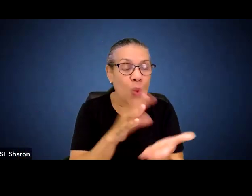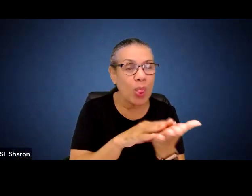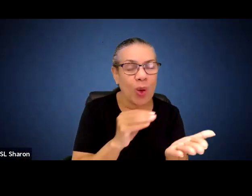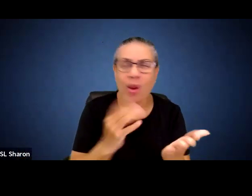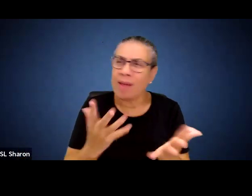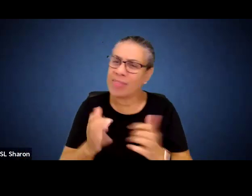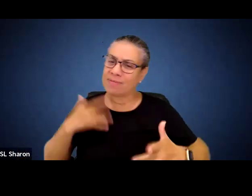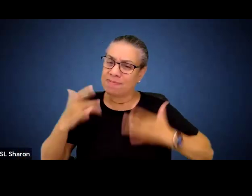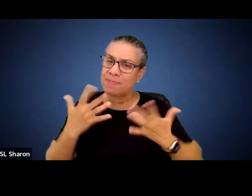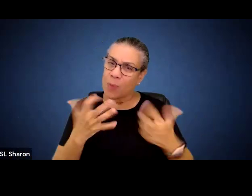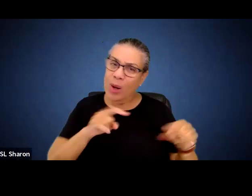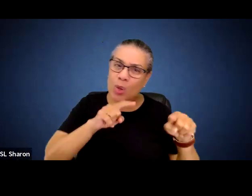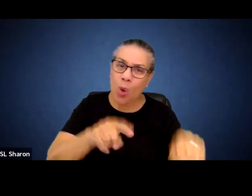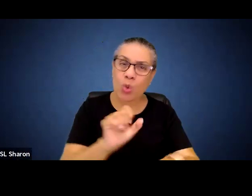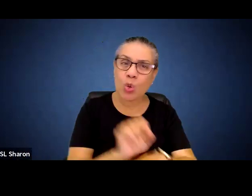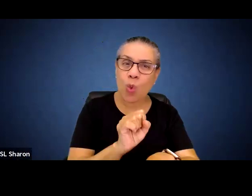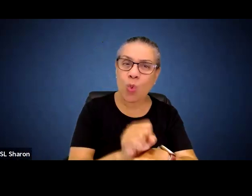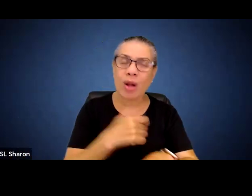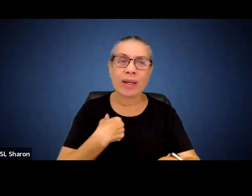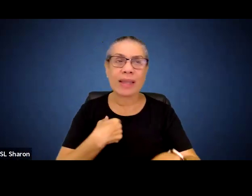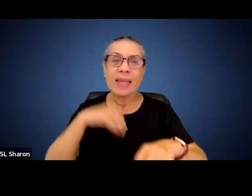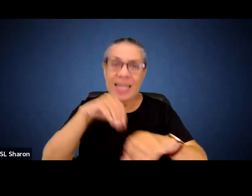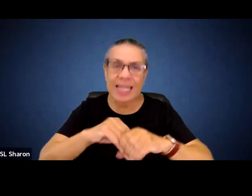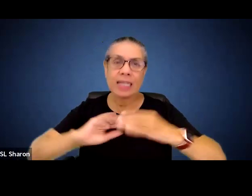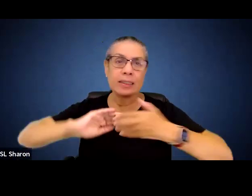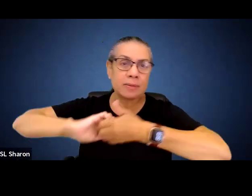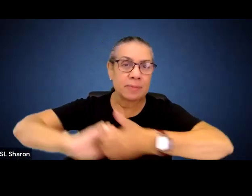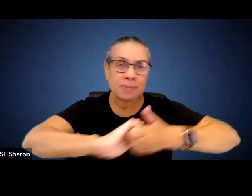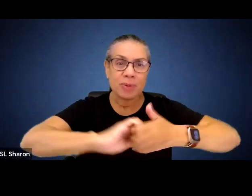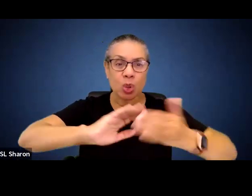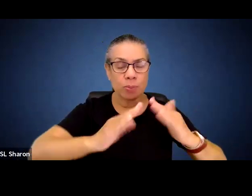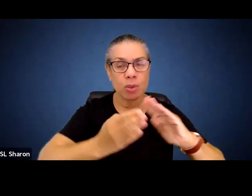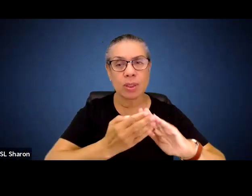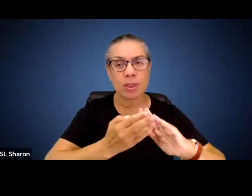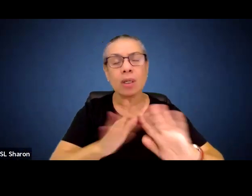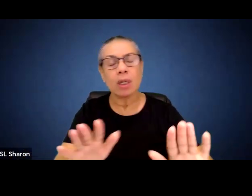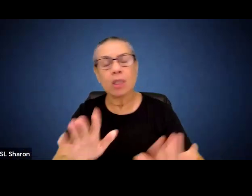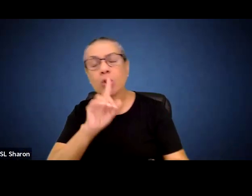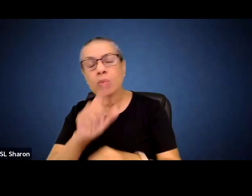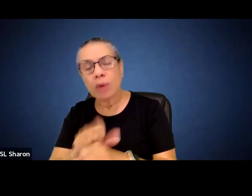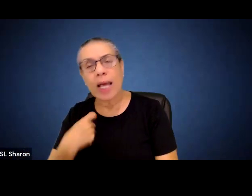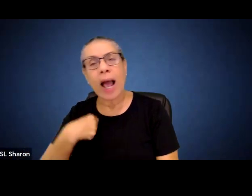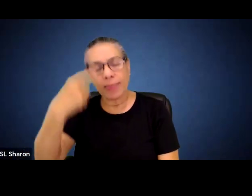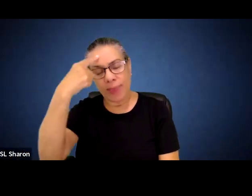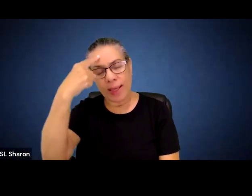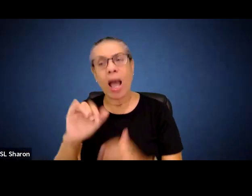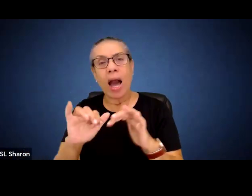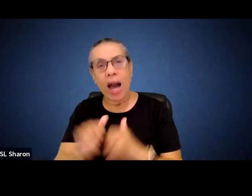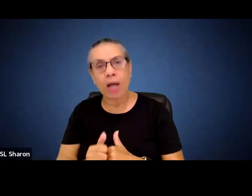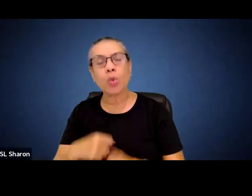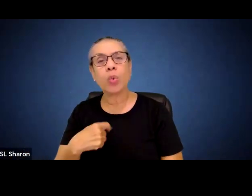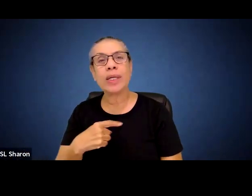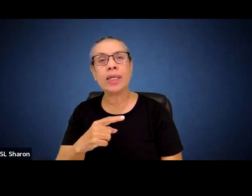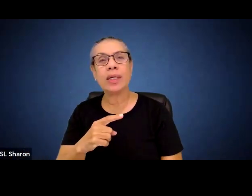come to work and to be part of a community when that is a part of it. And so I do think we have to really think about how we spin our